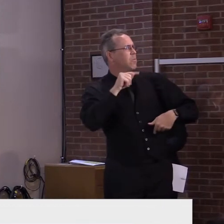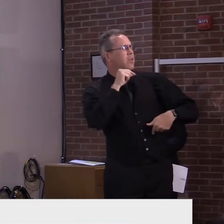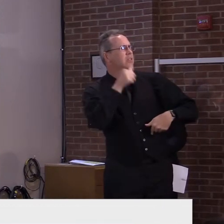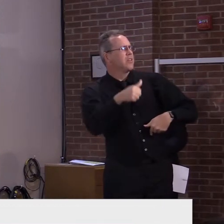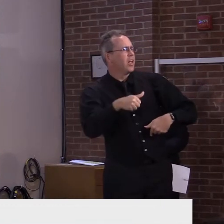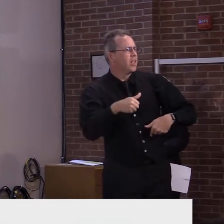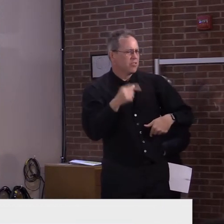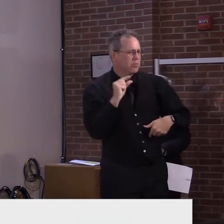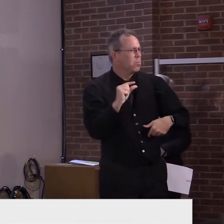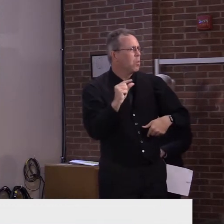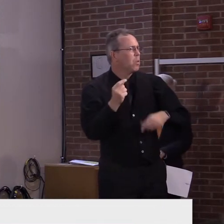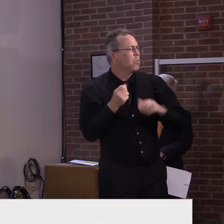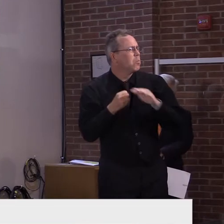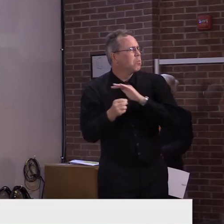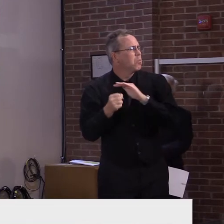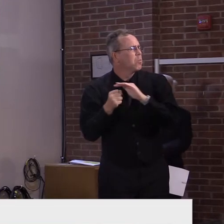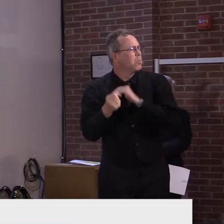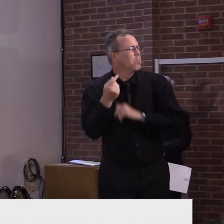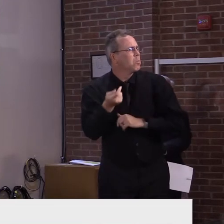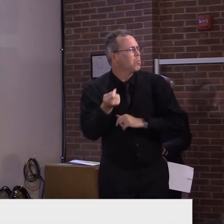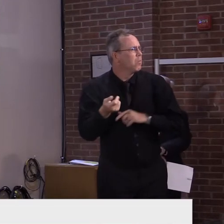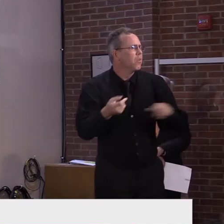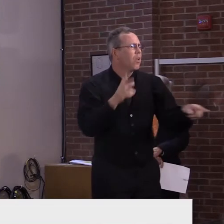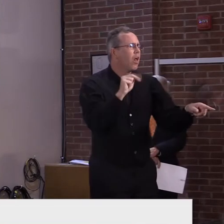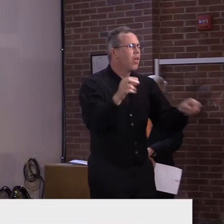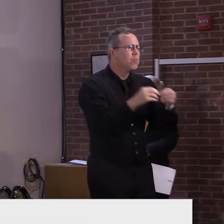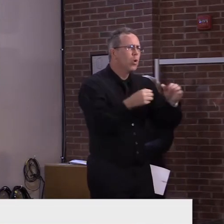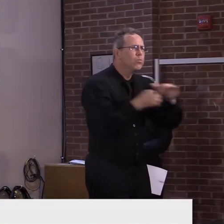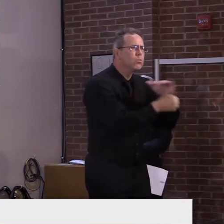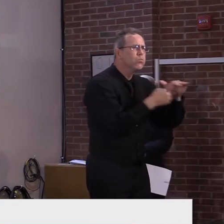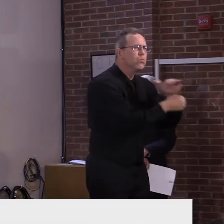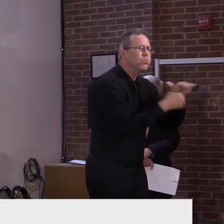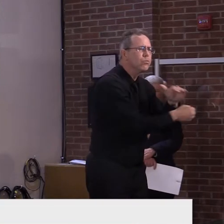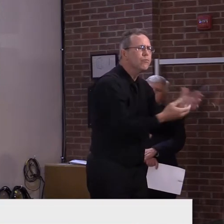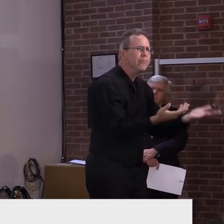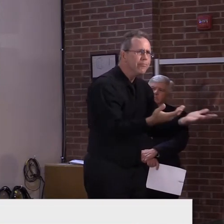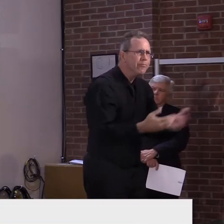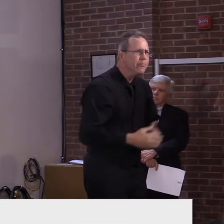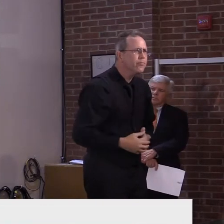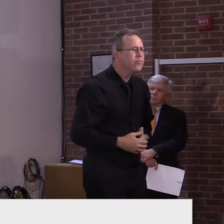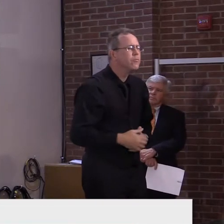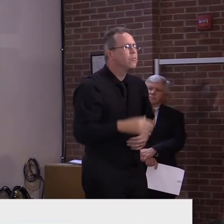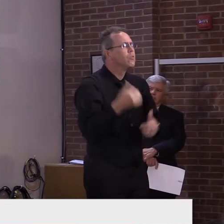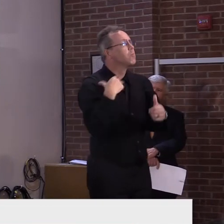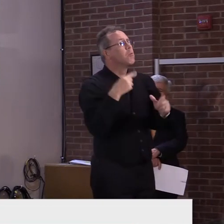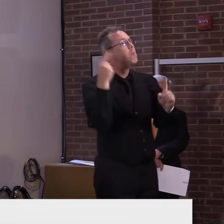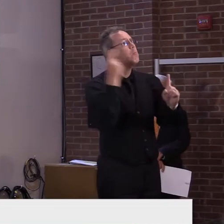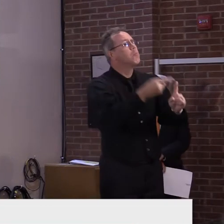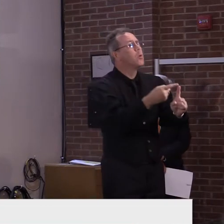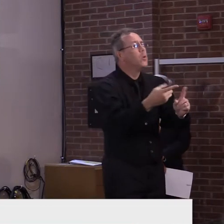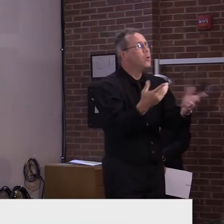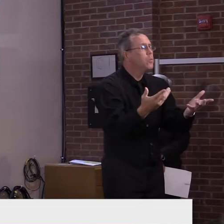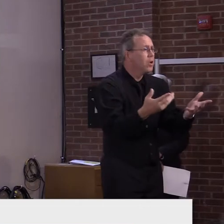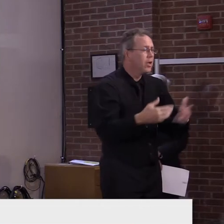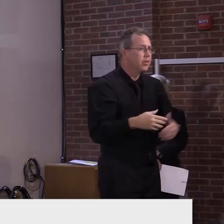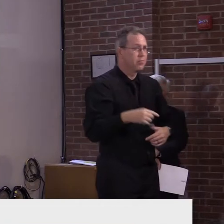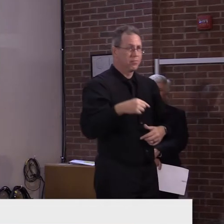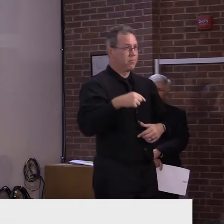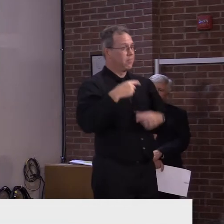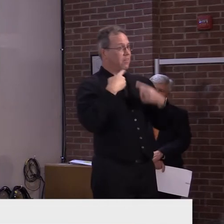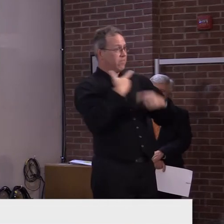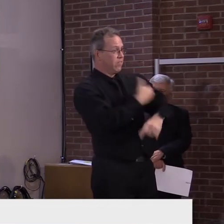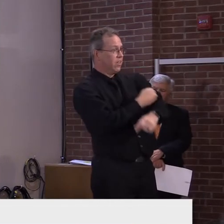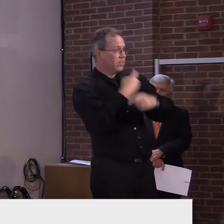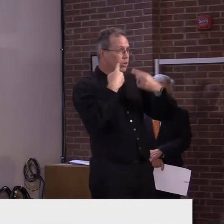Unfortunately, the message that vaccines are doing exactly what they need to do seems to be getting lost. And some are not seeing